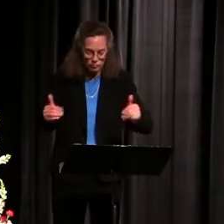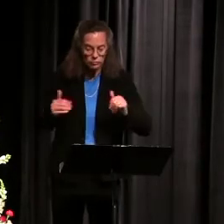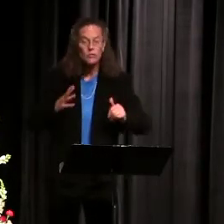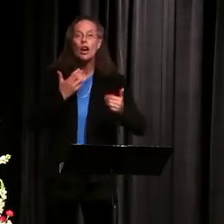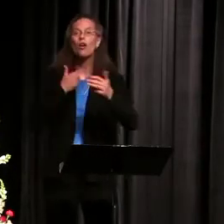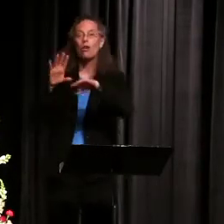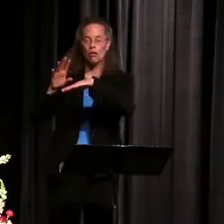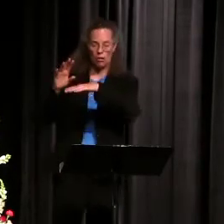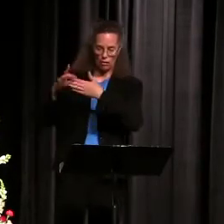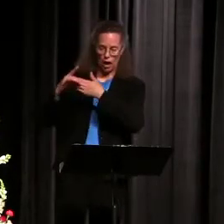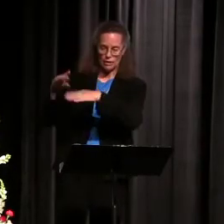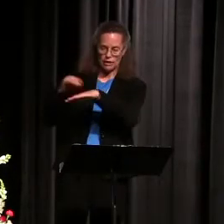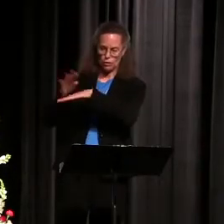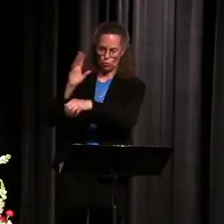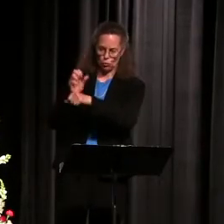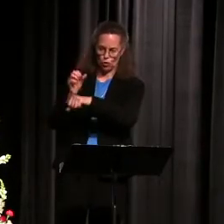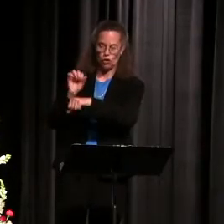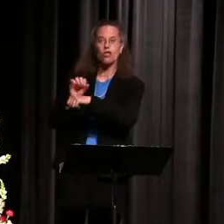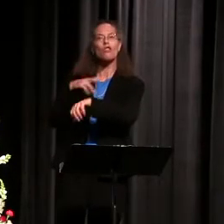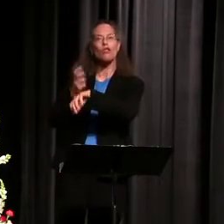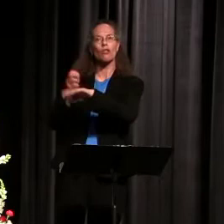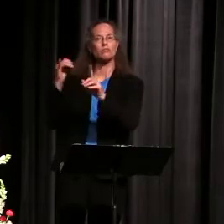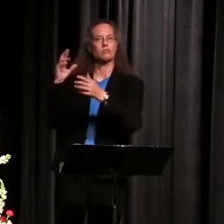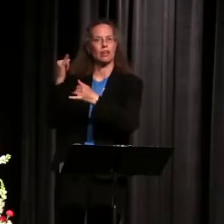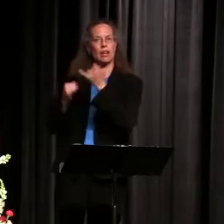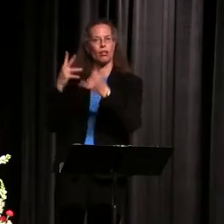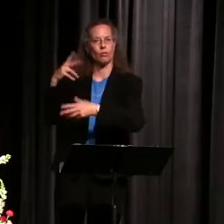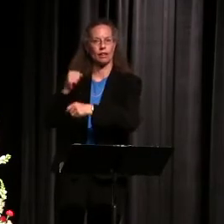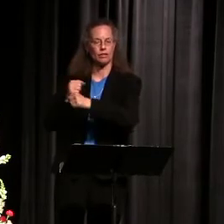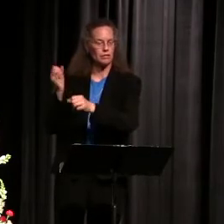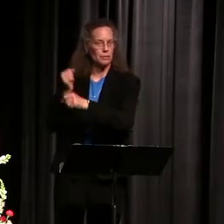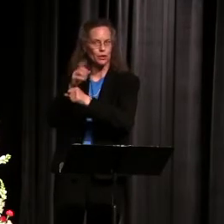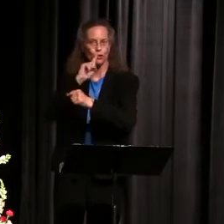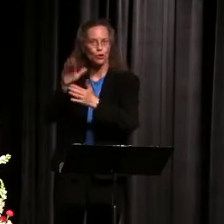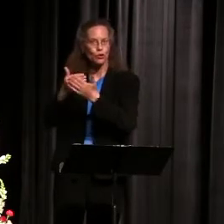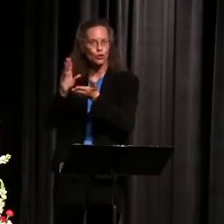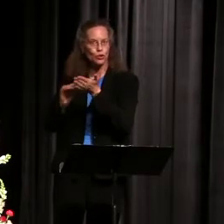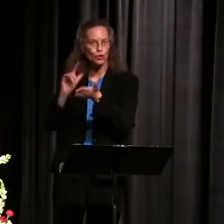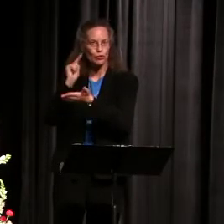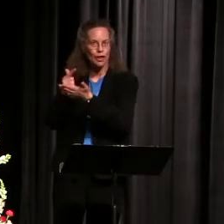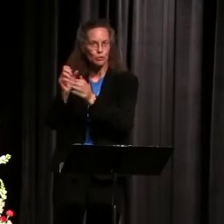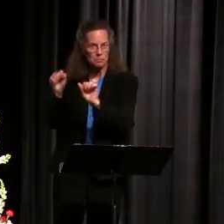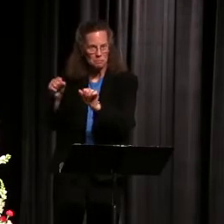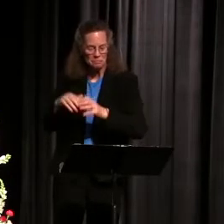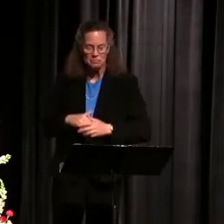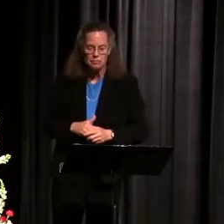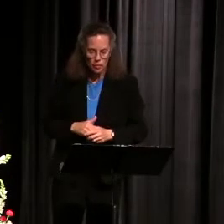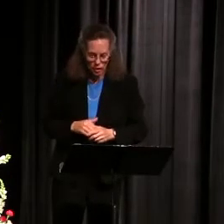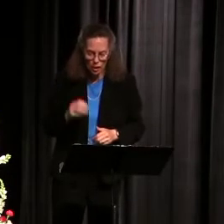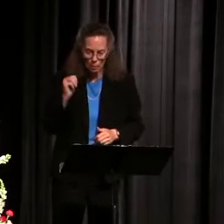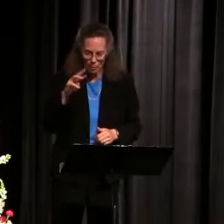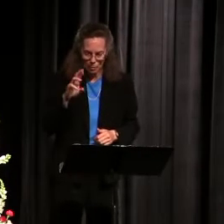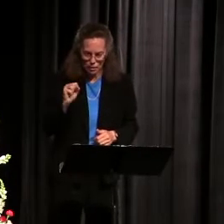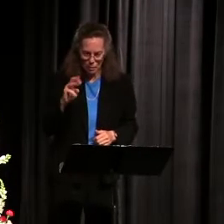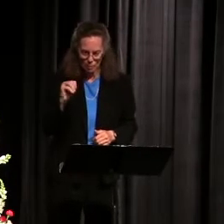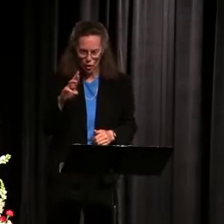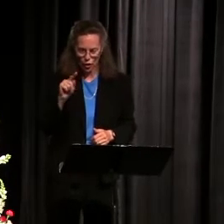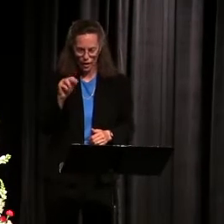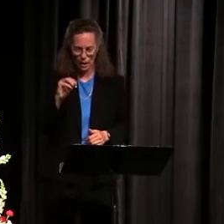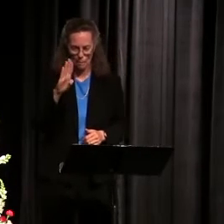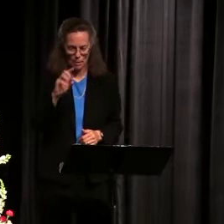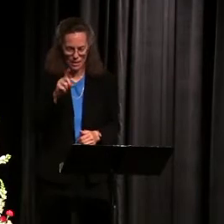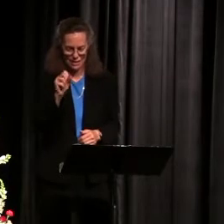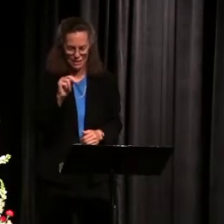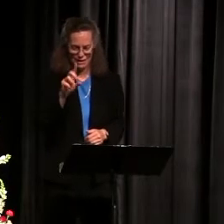Our guidance counselors have worked tirelessly over the last 3 years to ensure this day would be a reality for all of our students. Mrs. Marty Buttendeck,